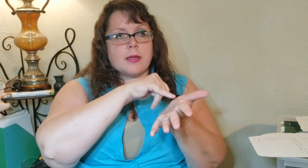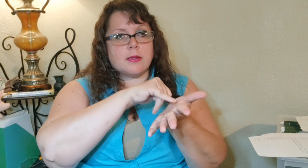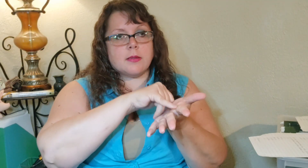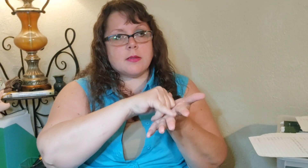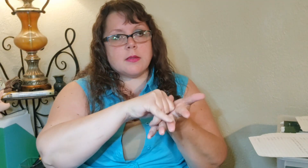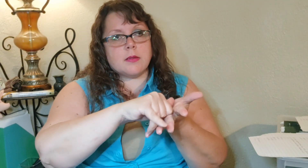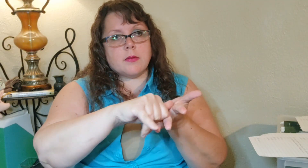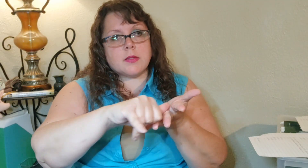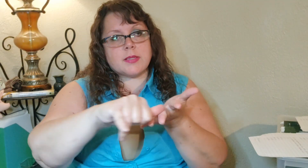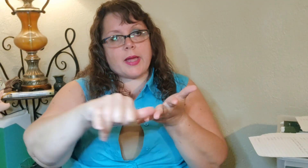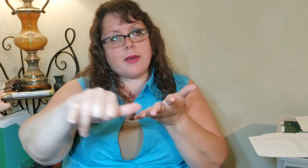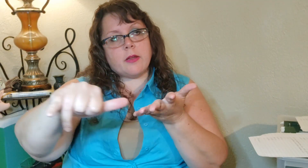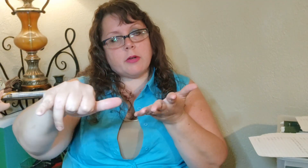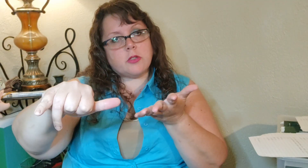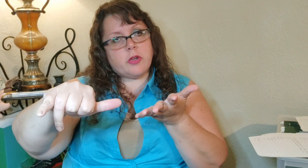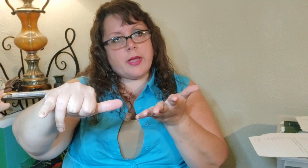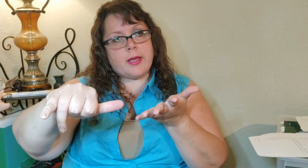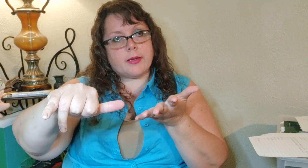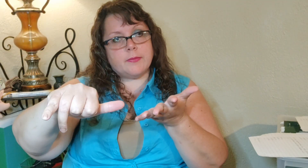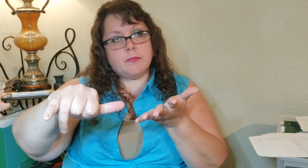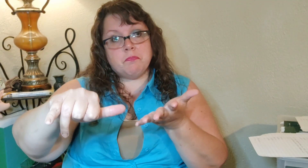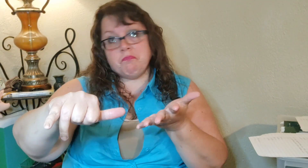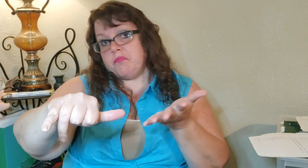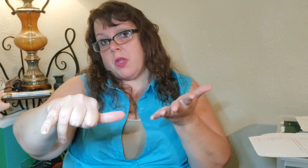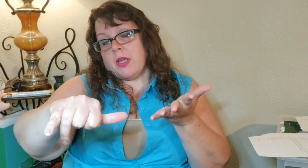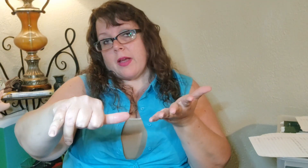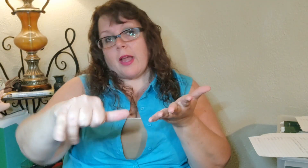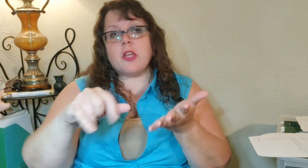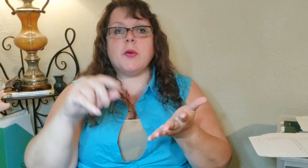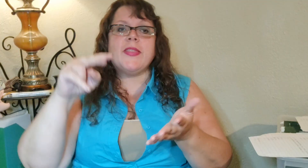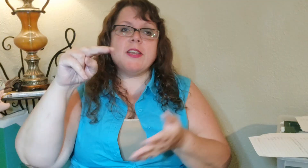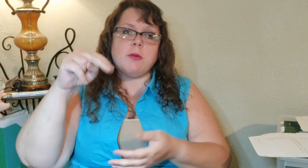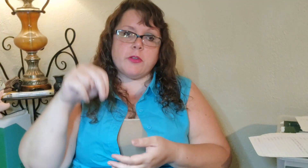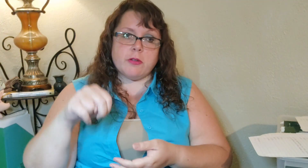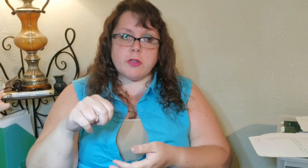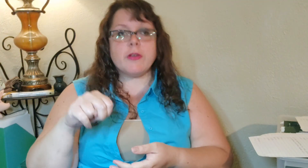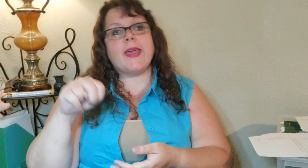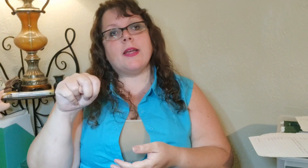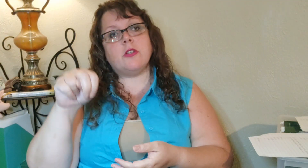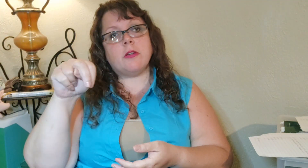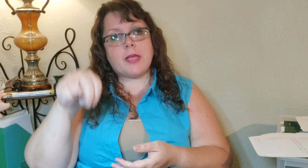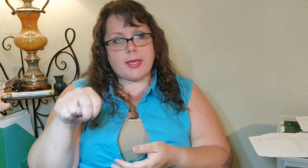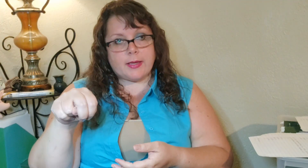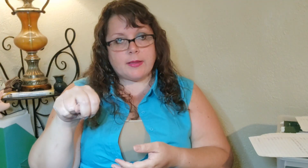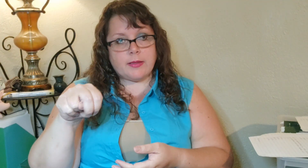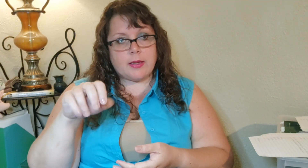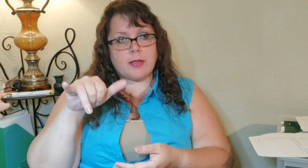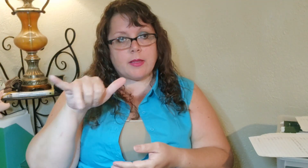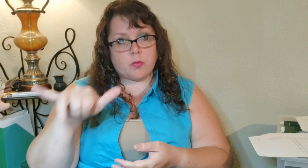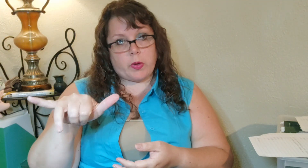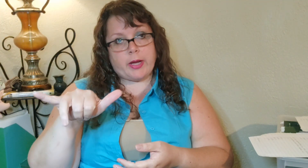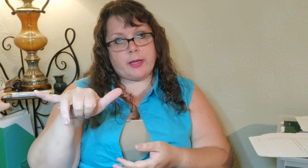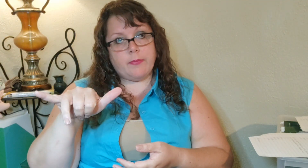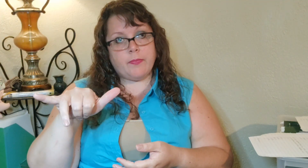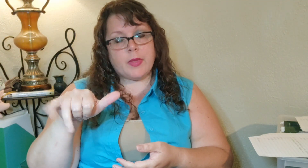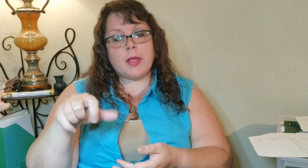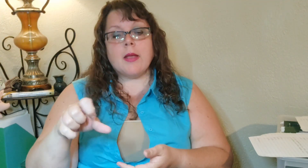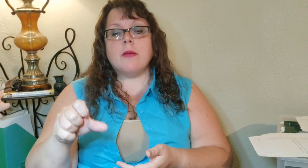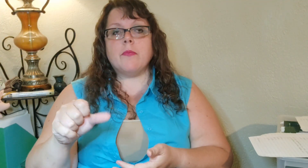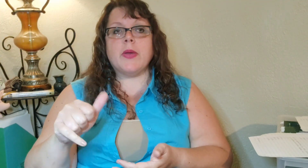and sliding across your hand. I know you would think you would do, you can do in and then Y, but